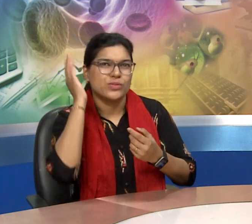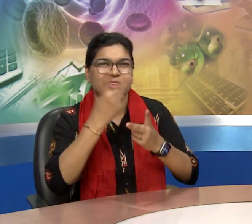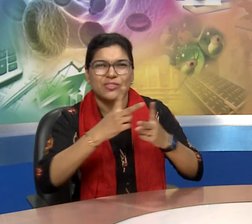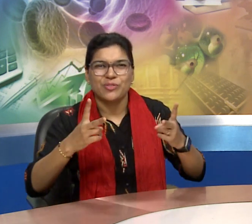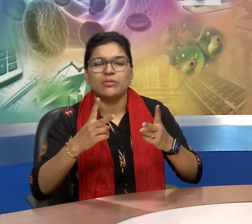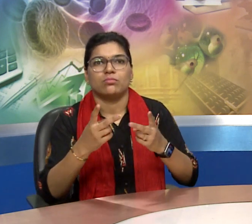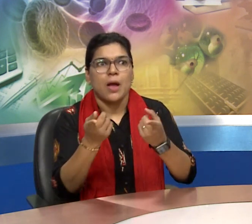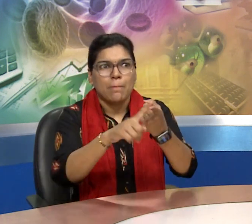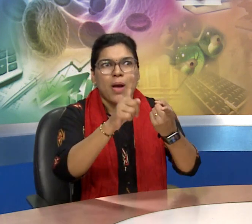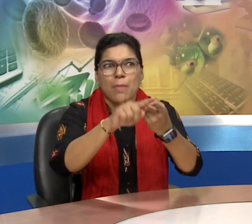and research,